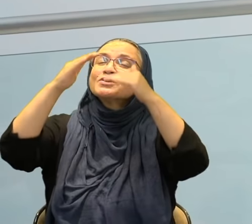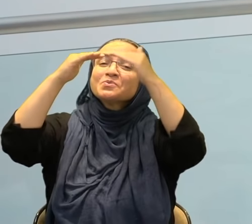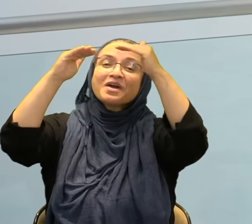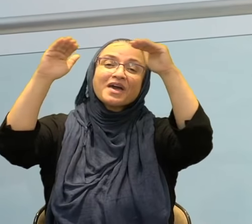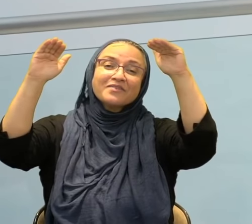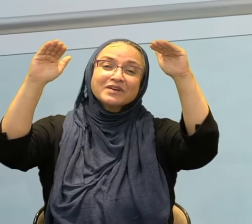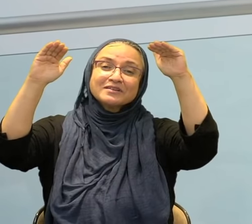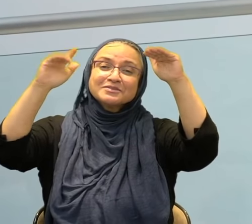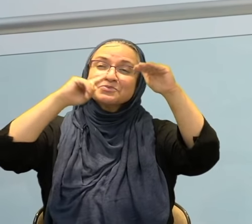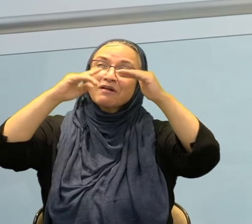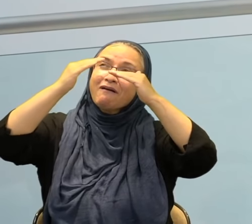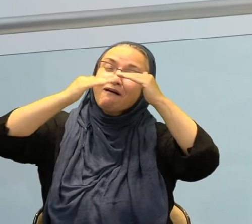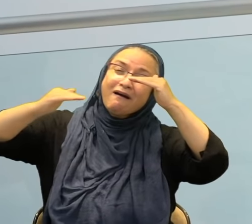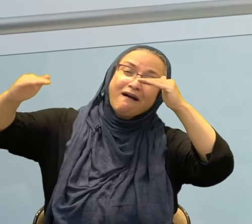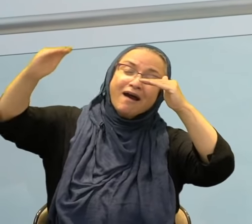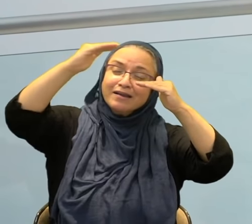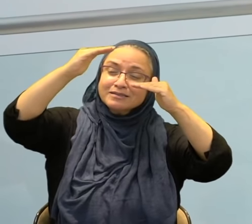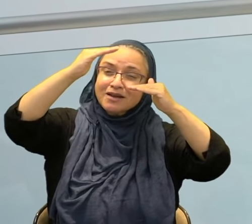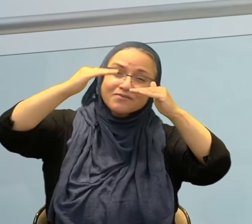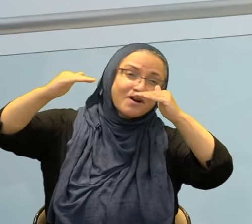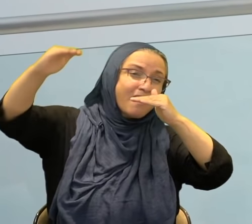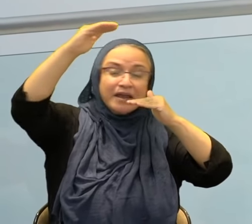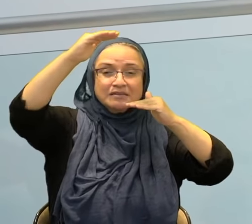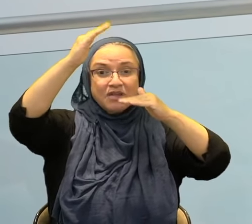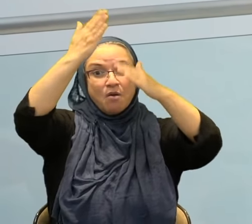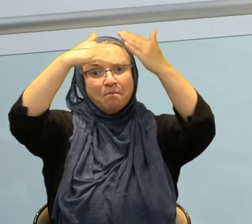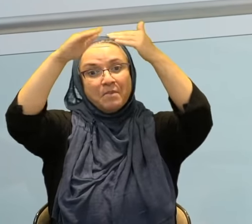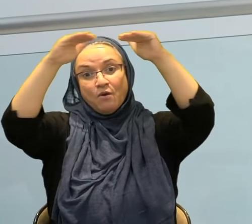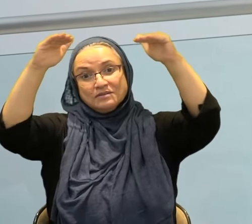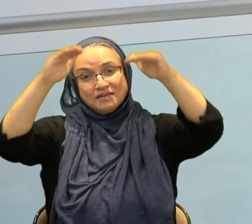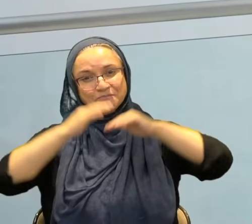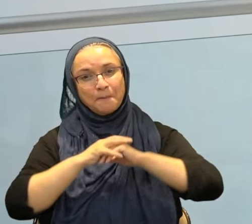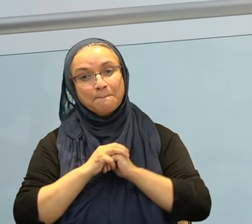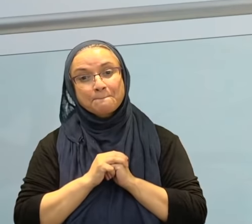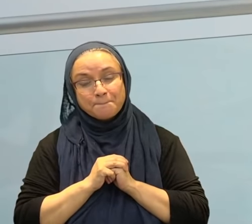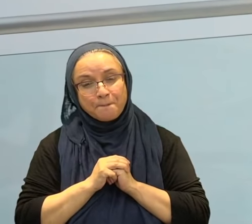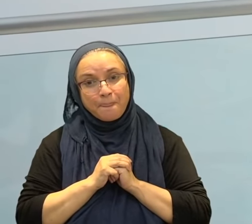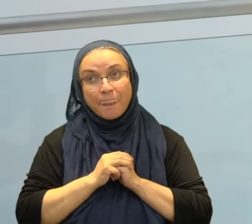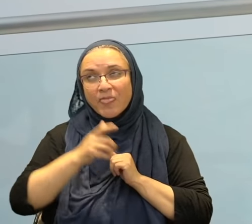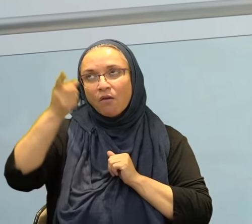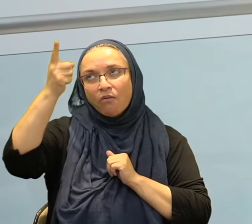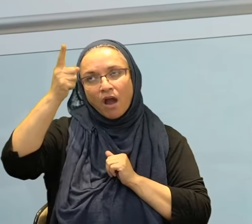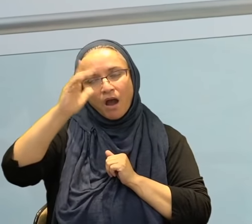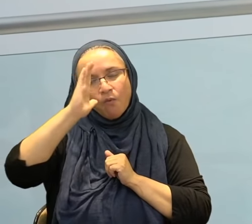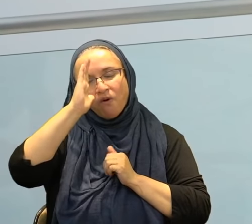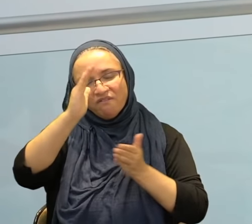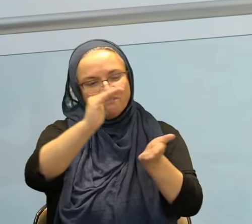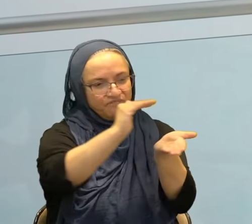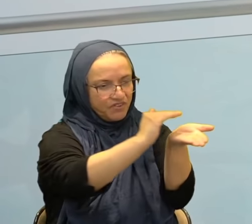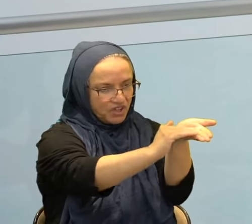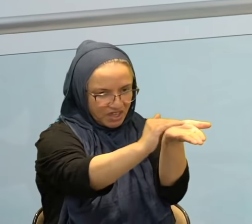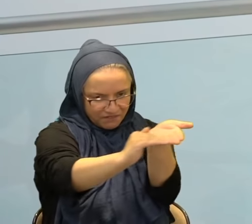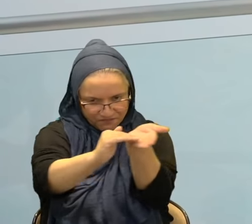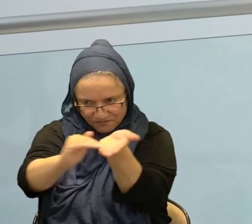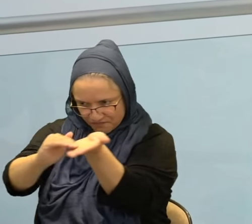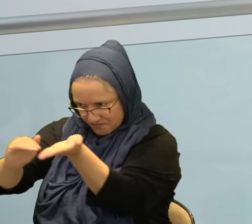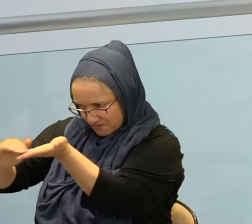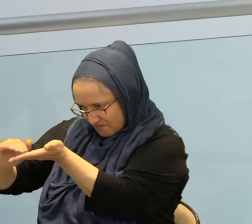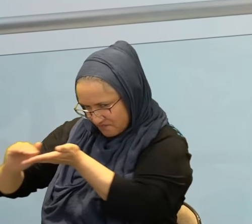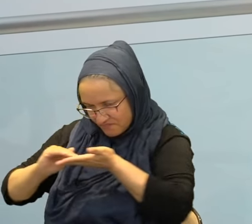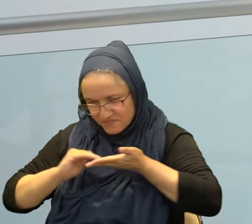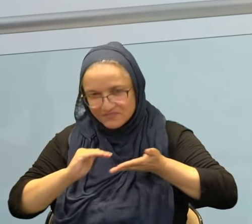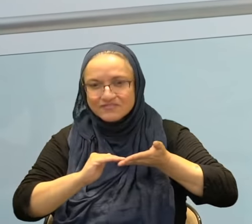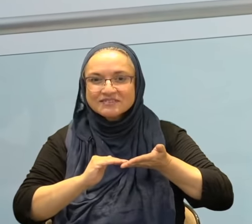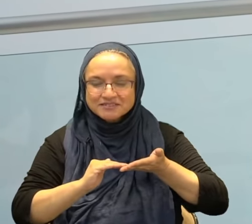subhana t to forgive us for our weak points, to forgive us for our shortcomings. We ask Allah subhanahu wa ta'ala to make the best of our